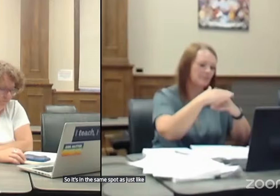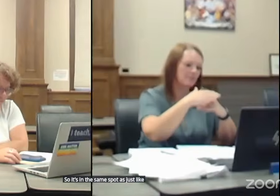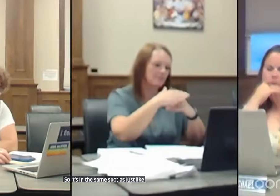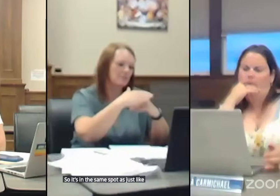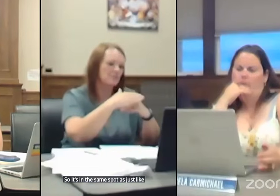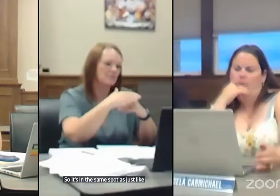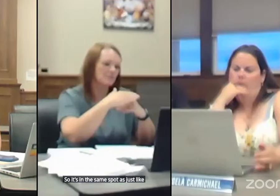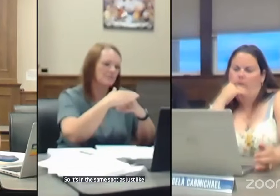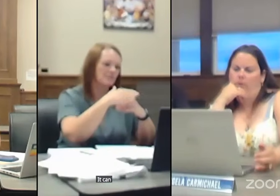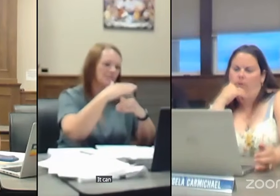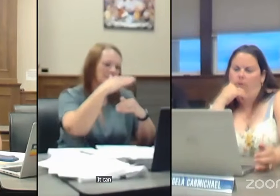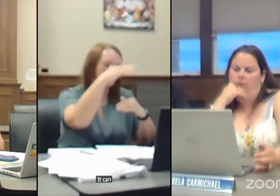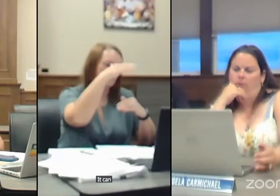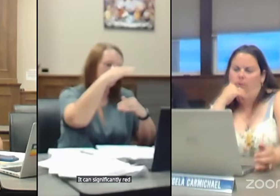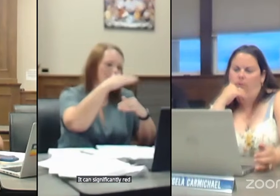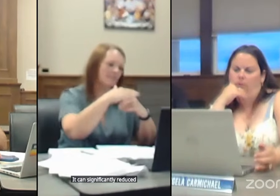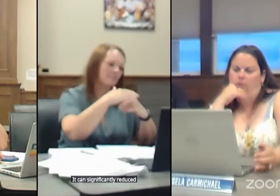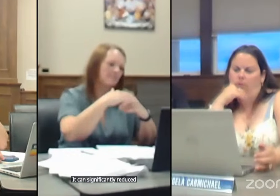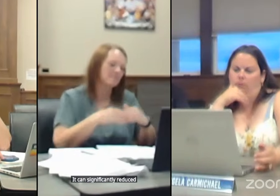significantly reduced.